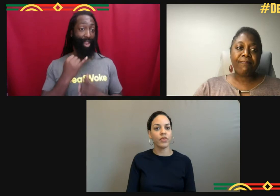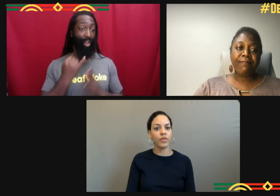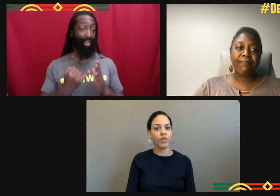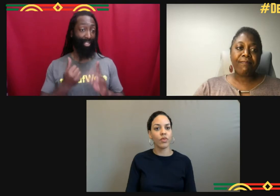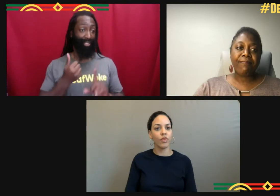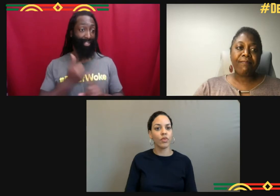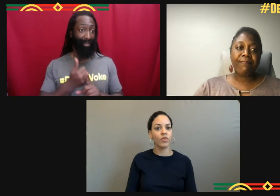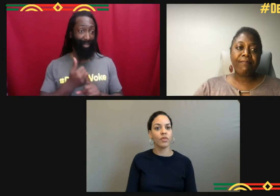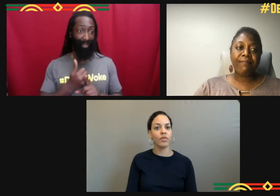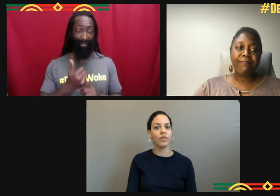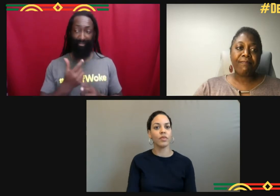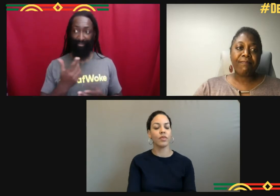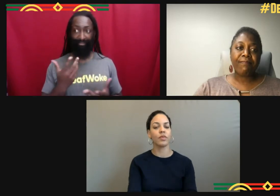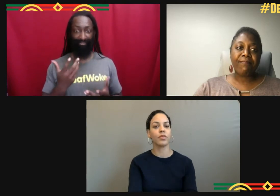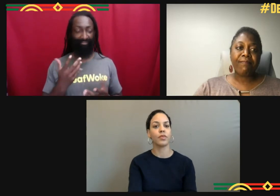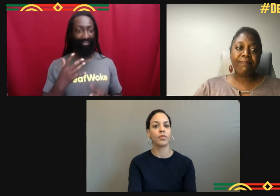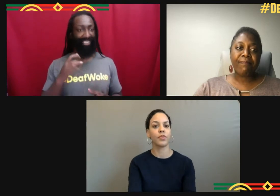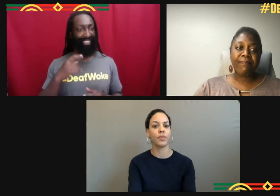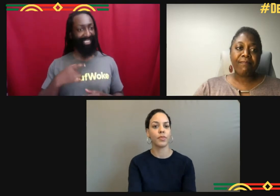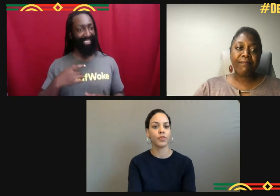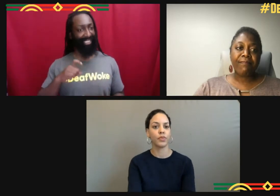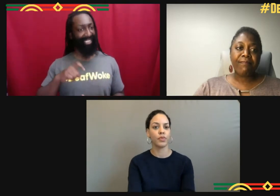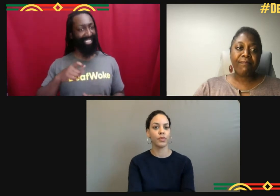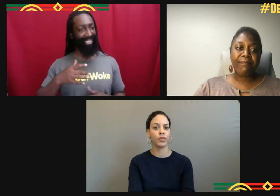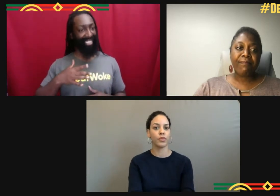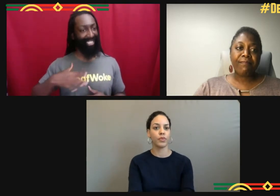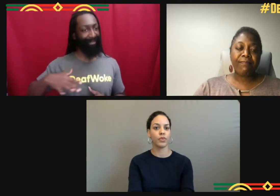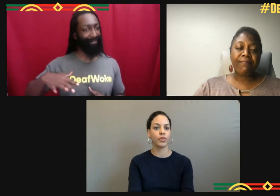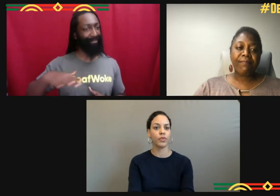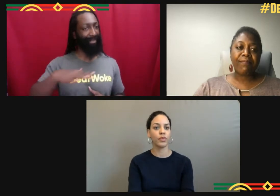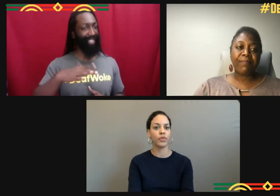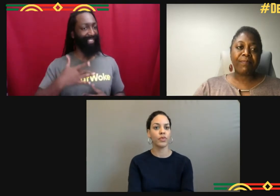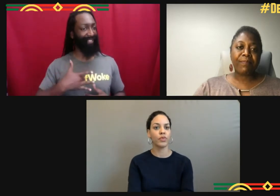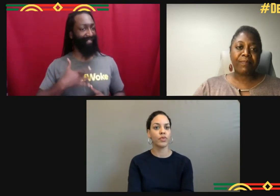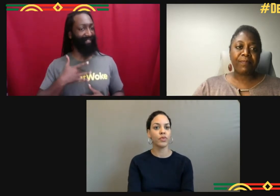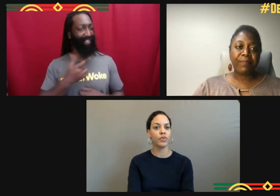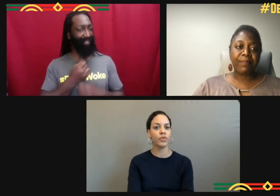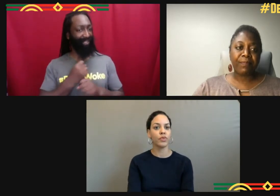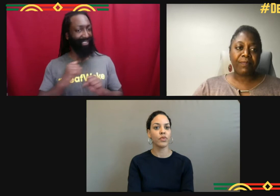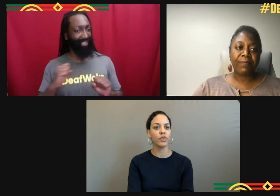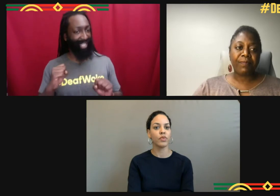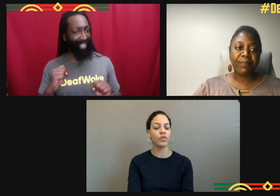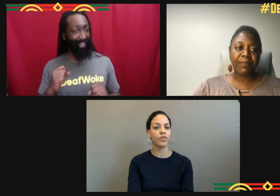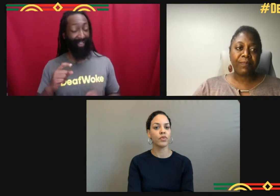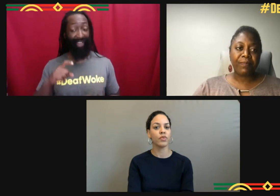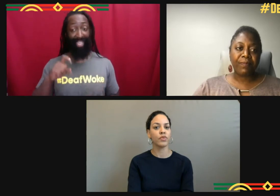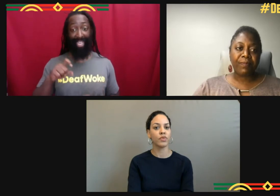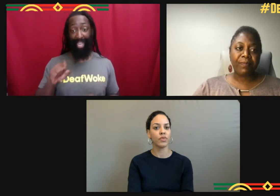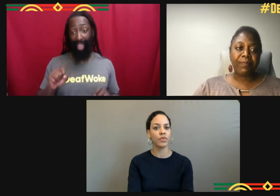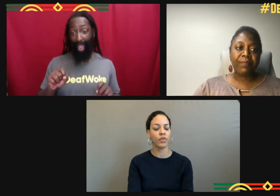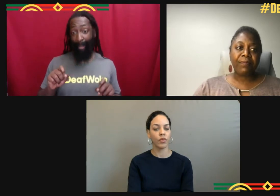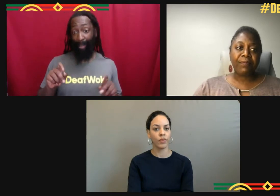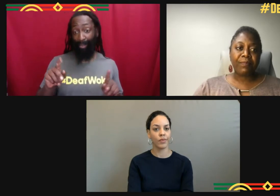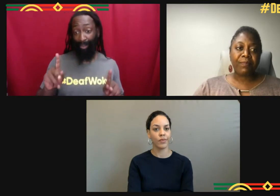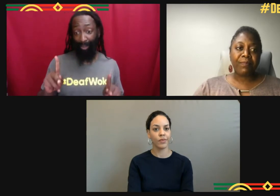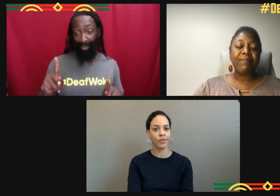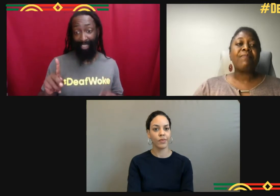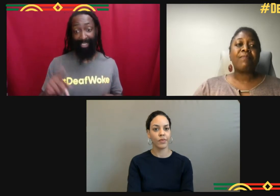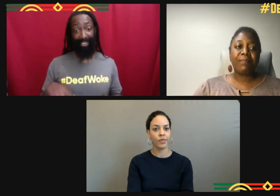You know, yeah, I often say, you know, artists, they need a space to feel